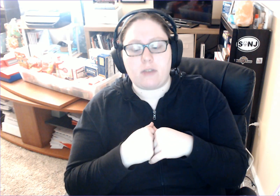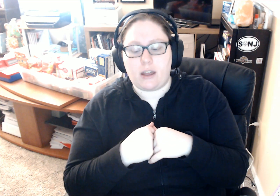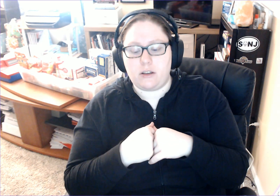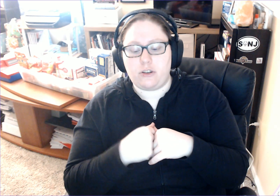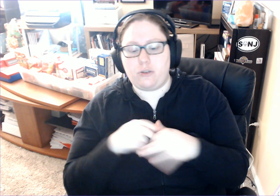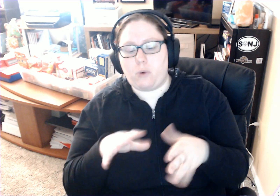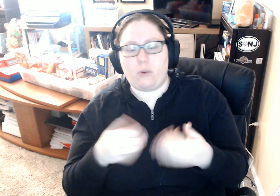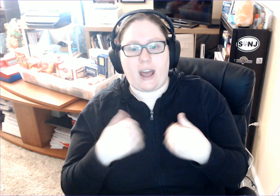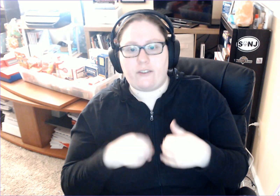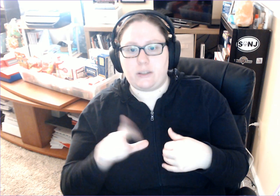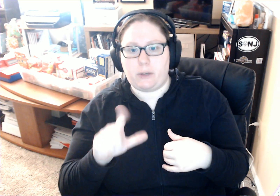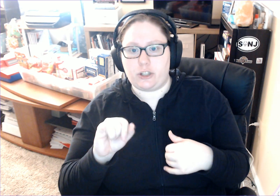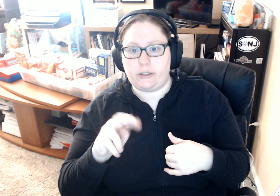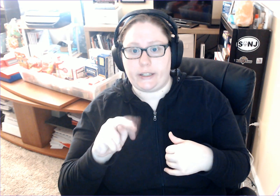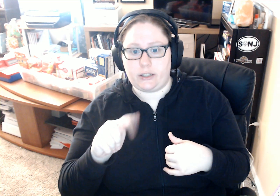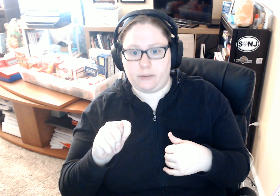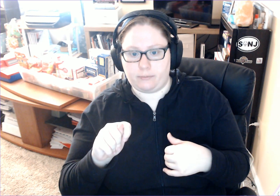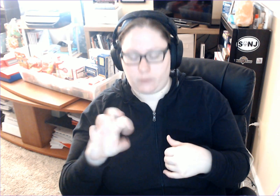you won't have as much lint. Okay?